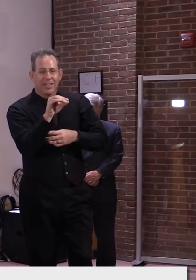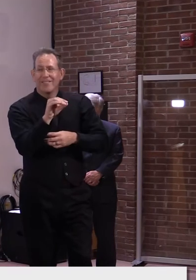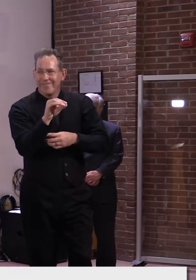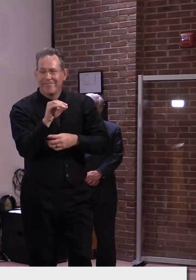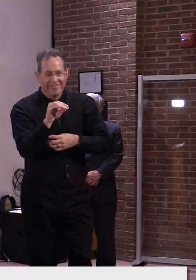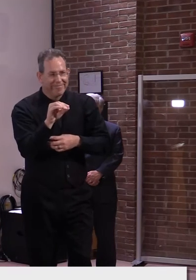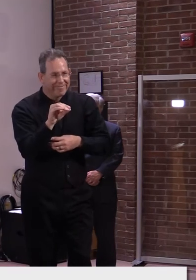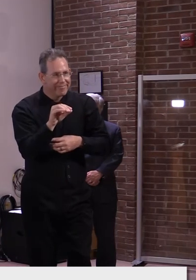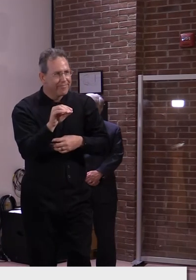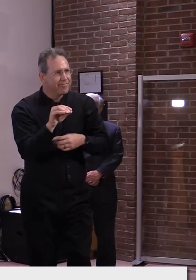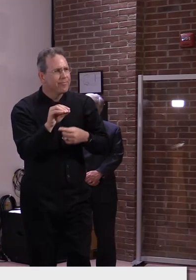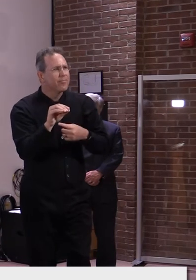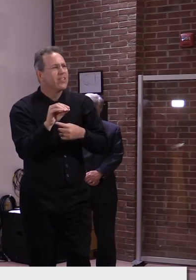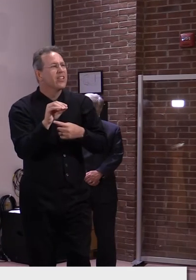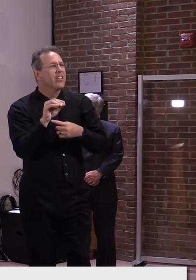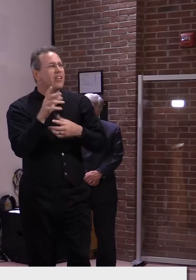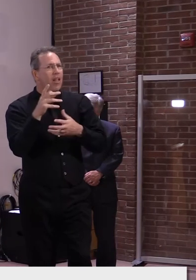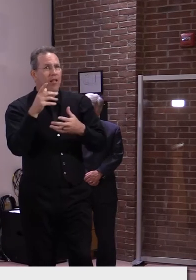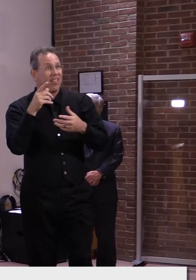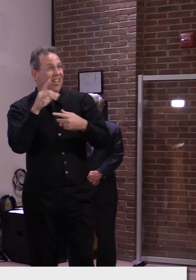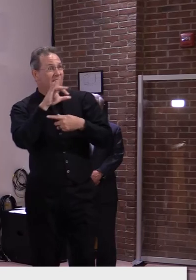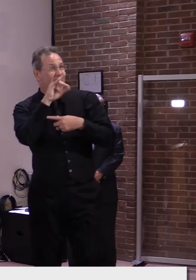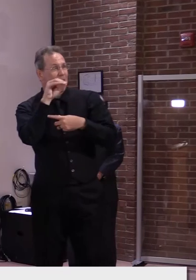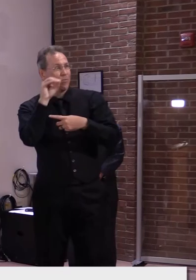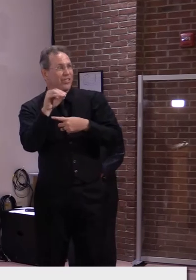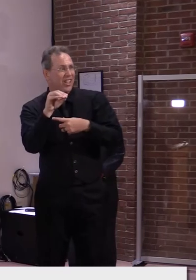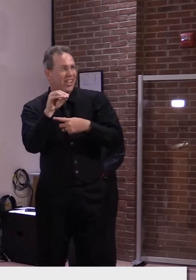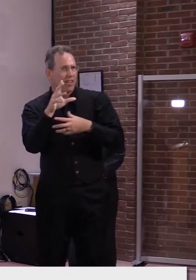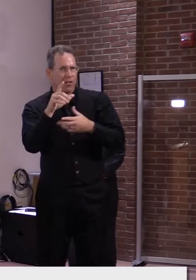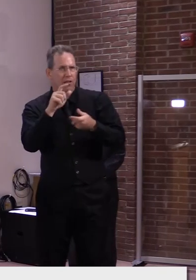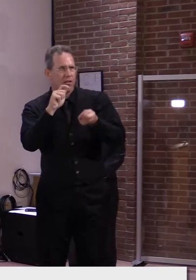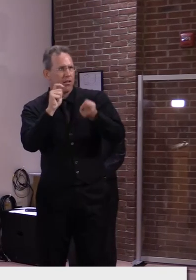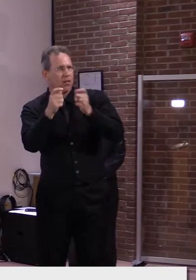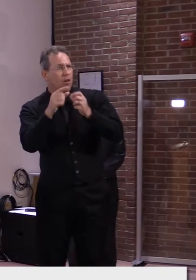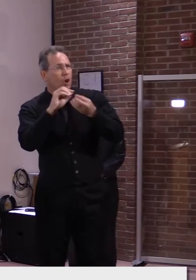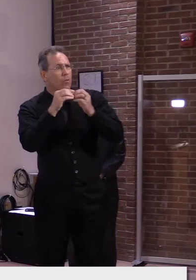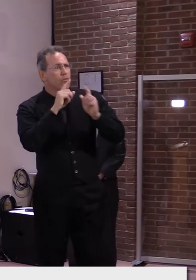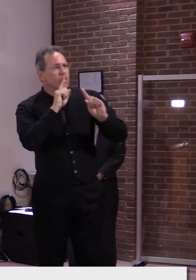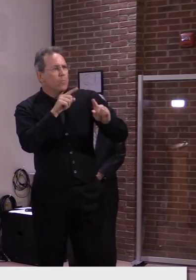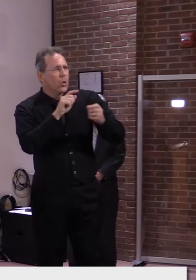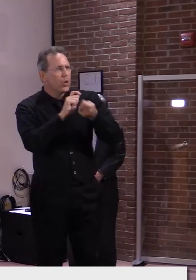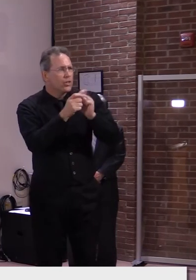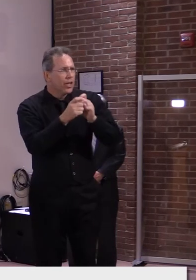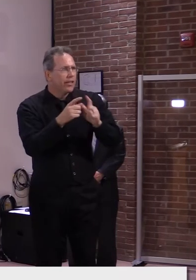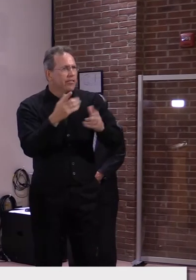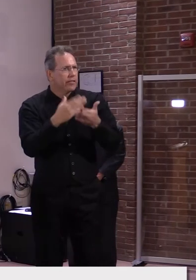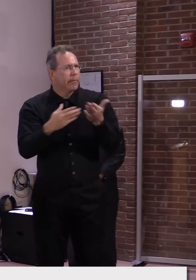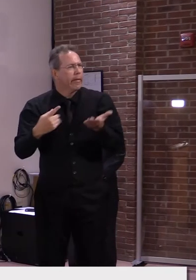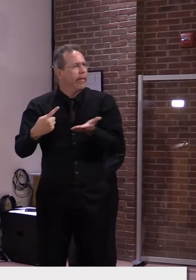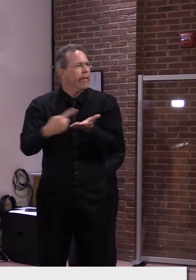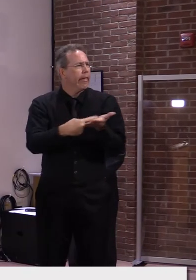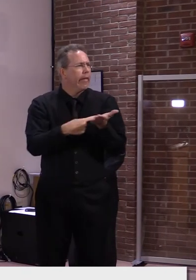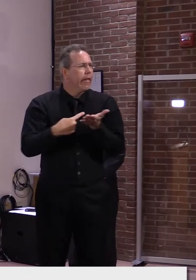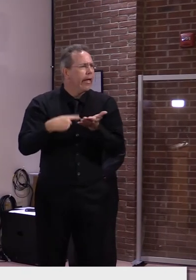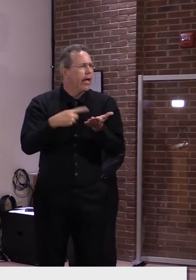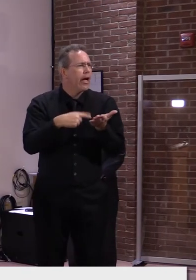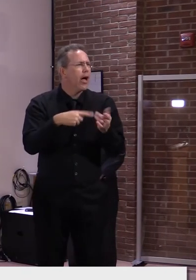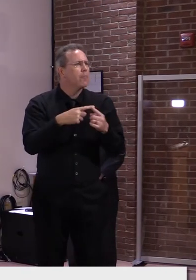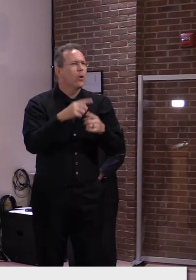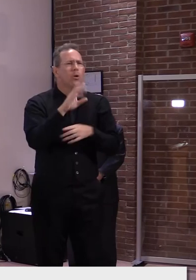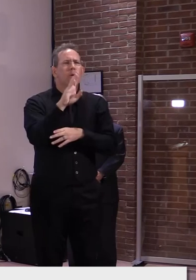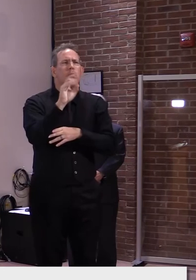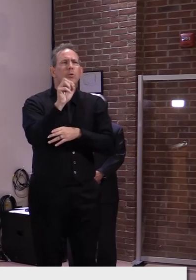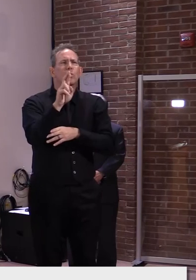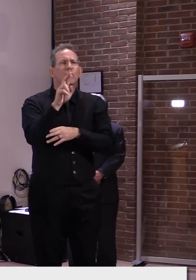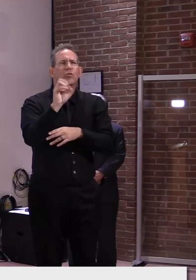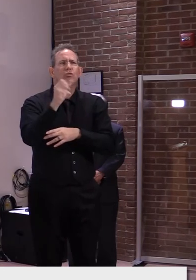being reported, and there has been talk in the past about getting booster shots. Just considering the amount of